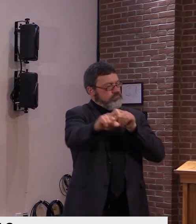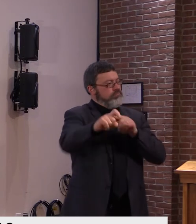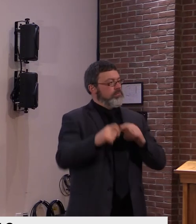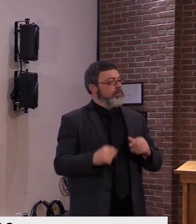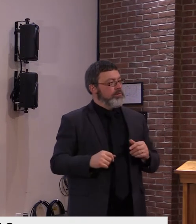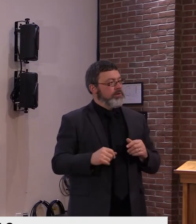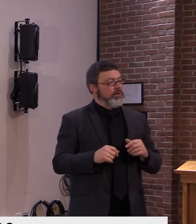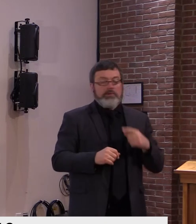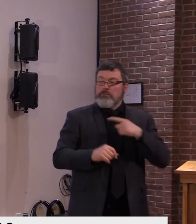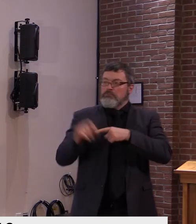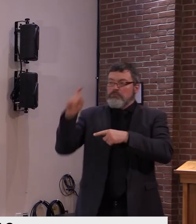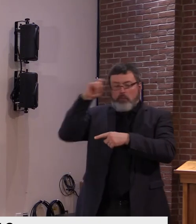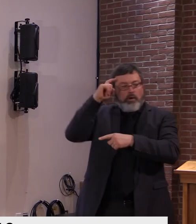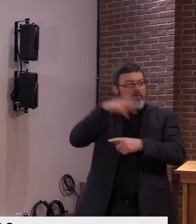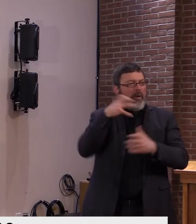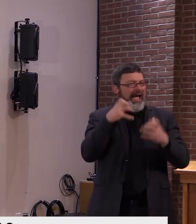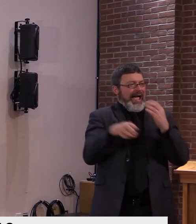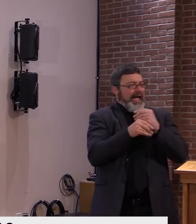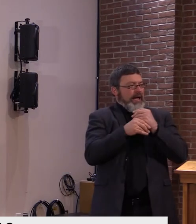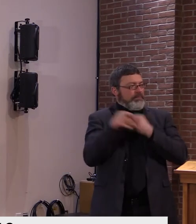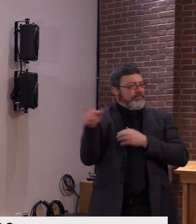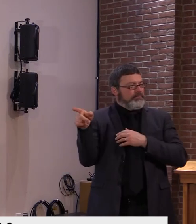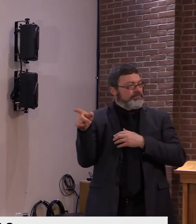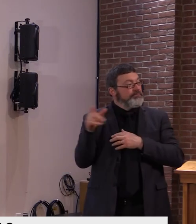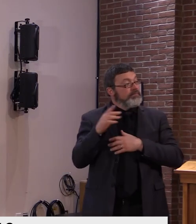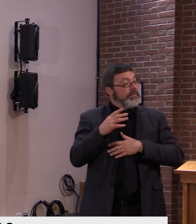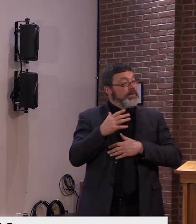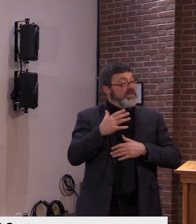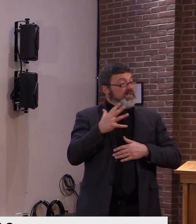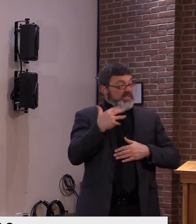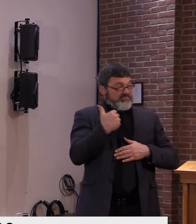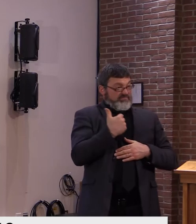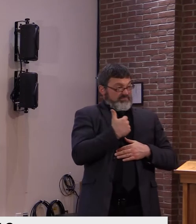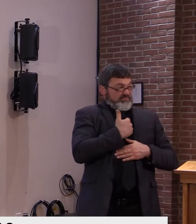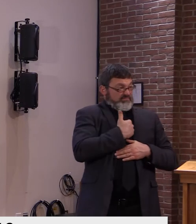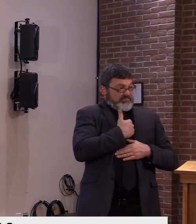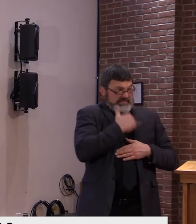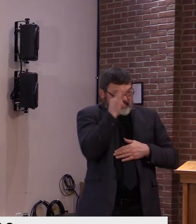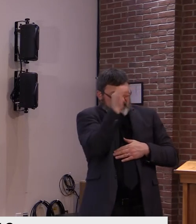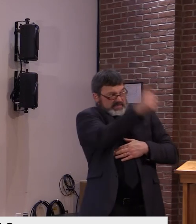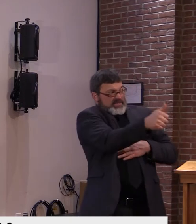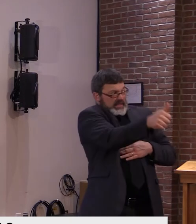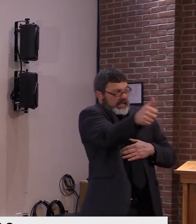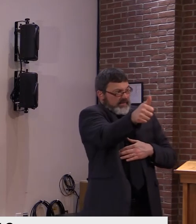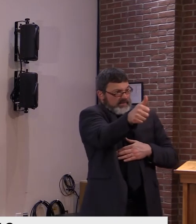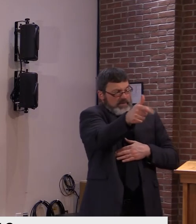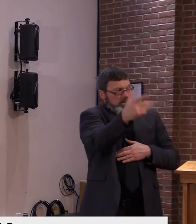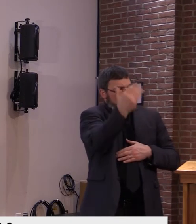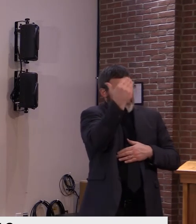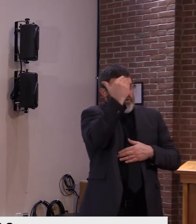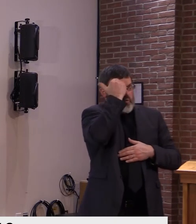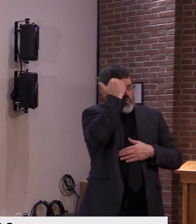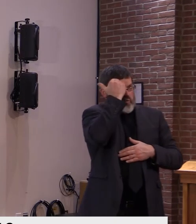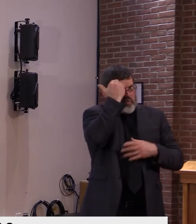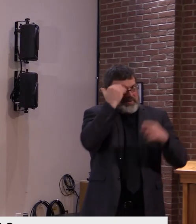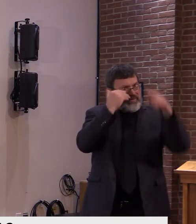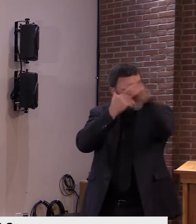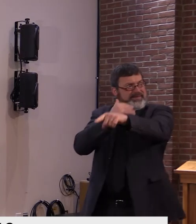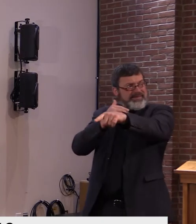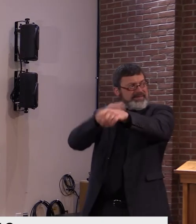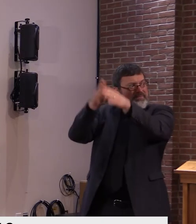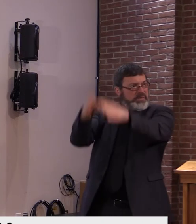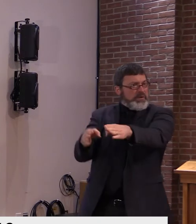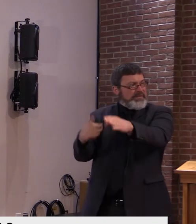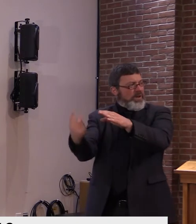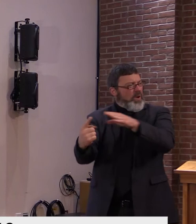and friends and check on our neighbors, just give them a call. And just a few minutes of time can